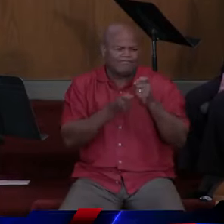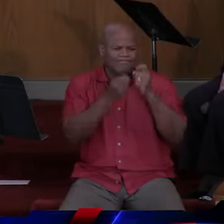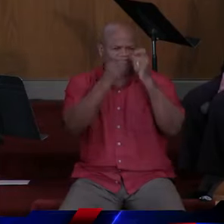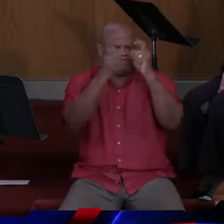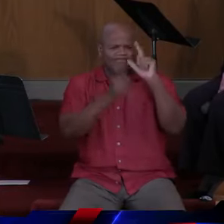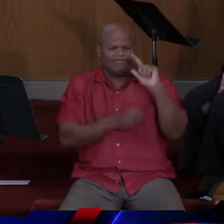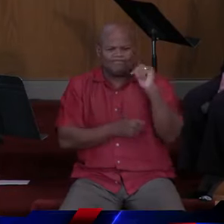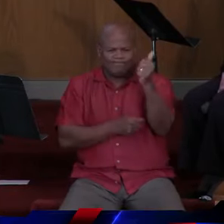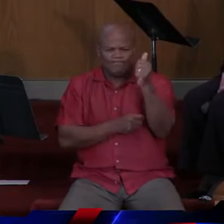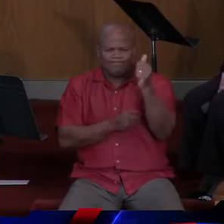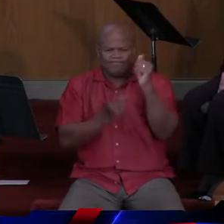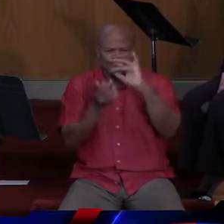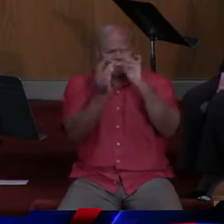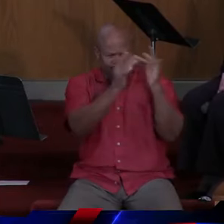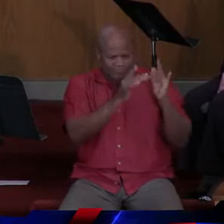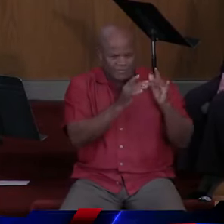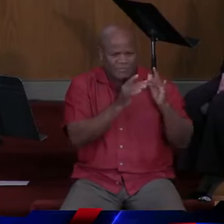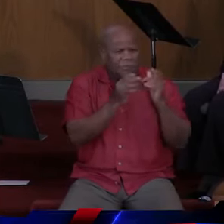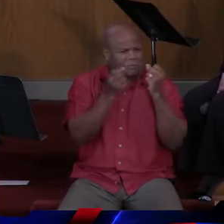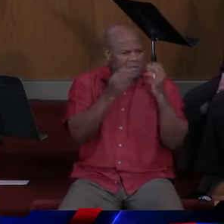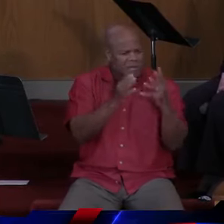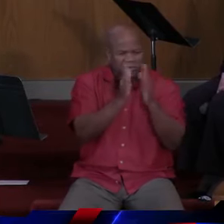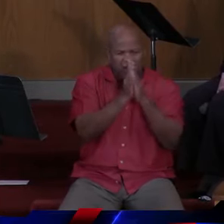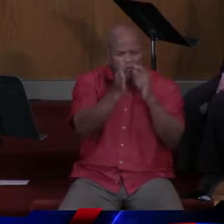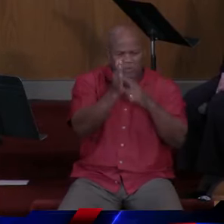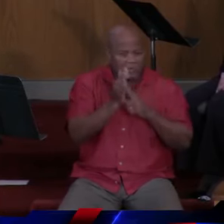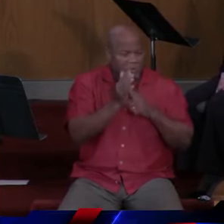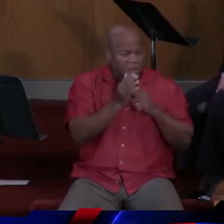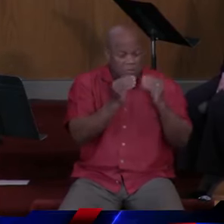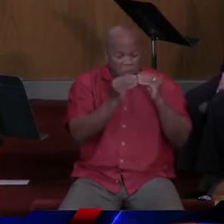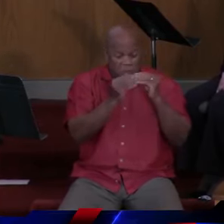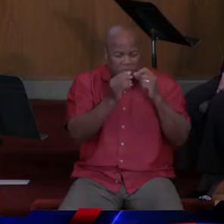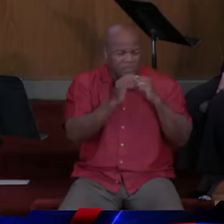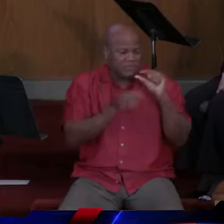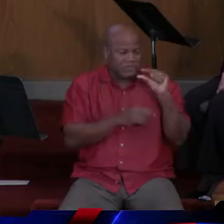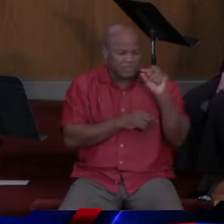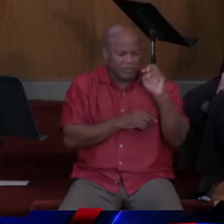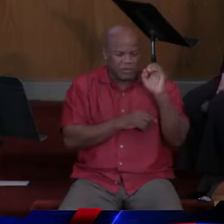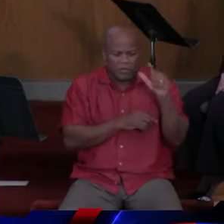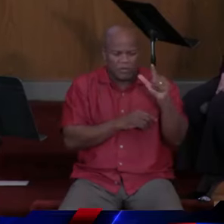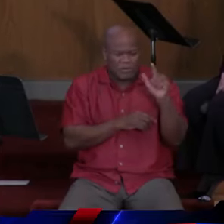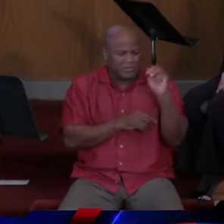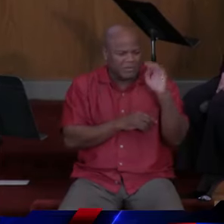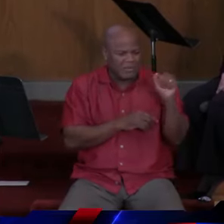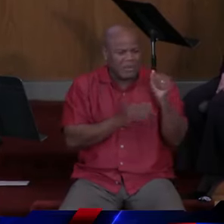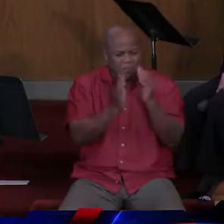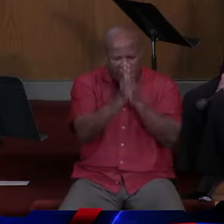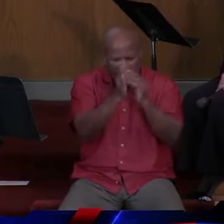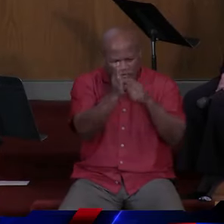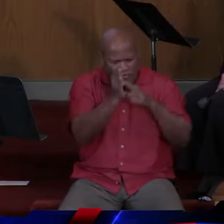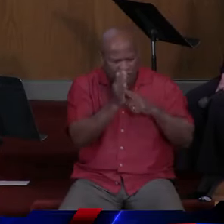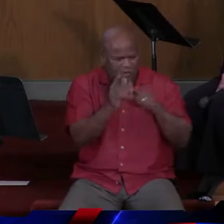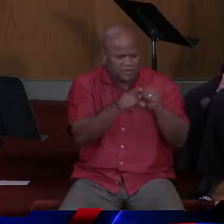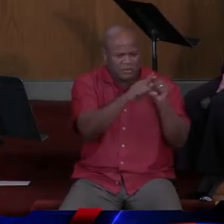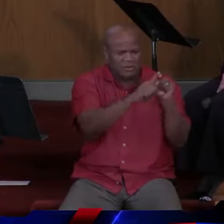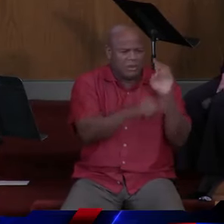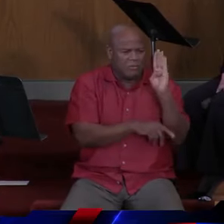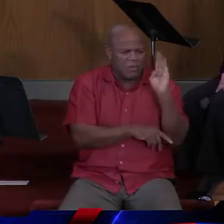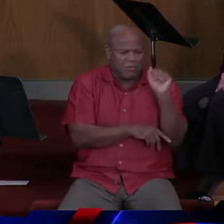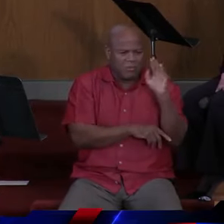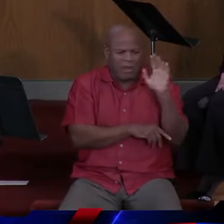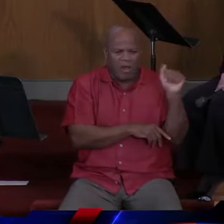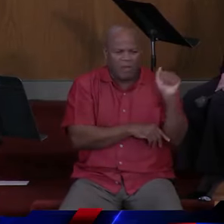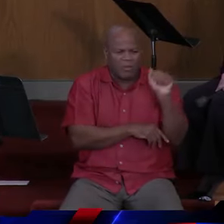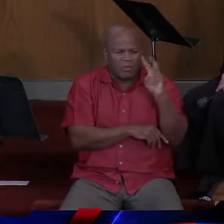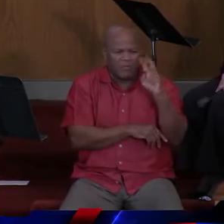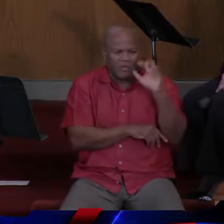come in, so we just want to make mention of that. We lift up Gerald Mitchell, who has petitioned a prayer request, as well as Barbara Warfield, Tammy